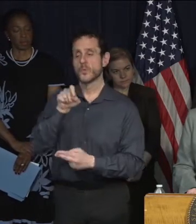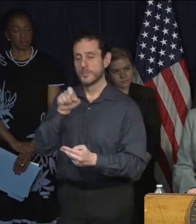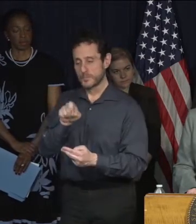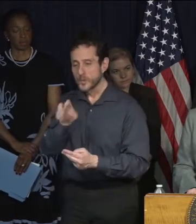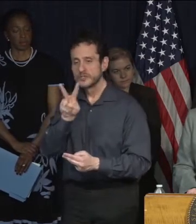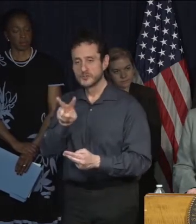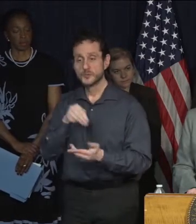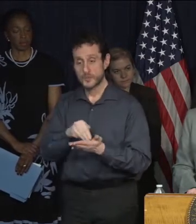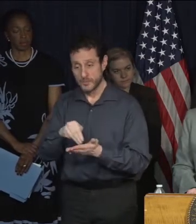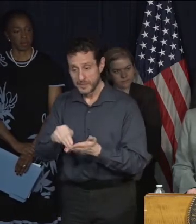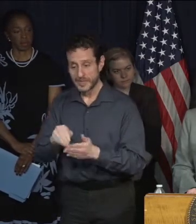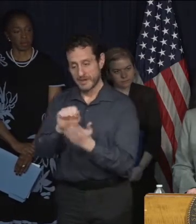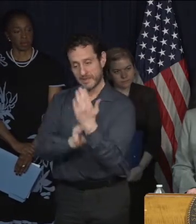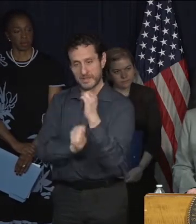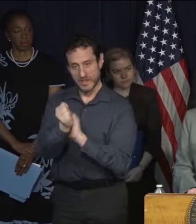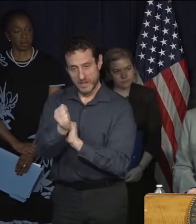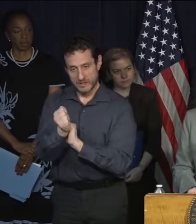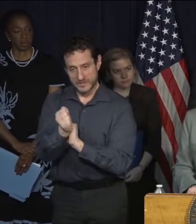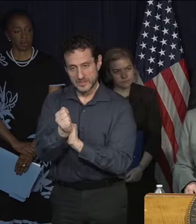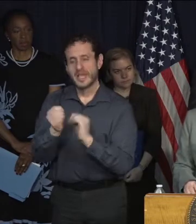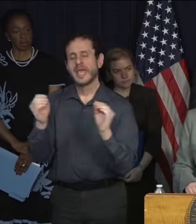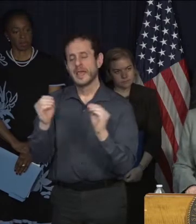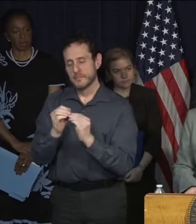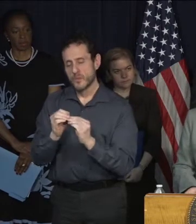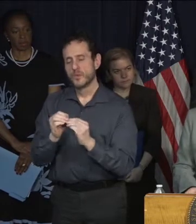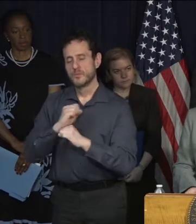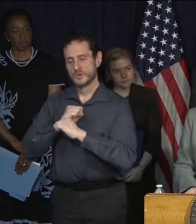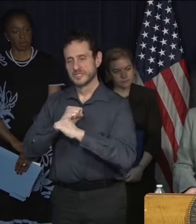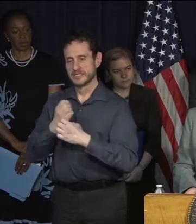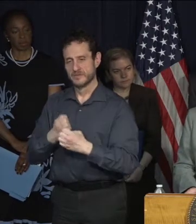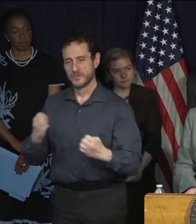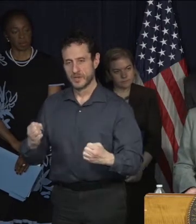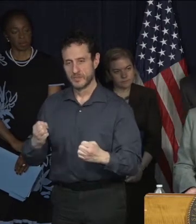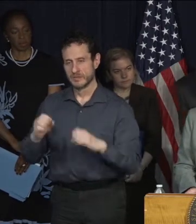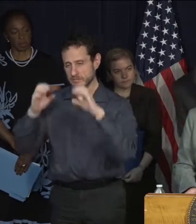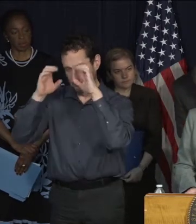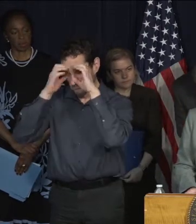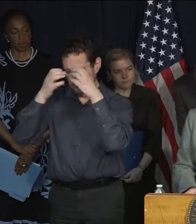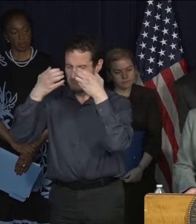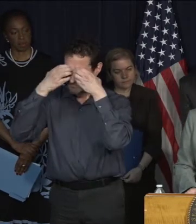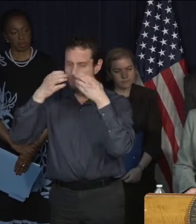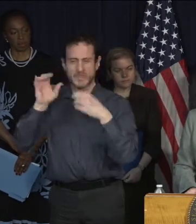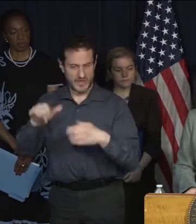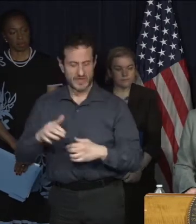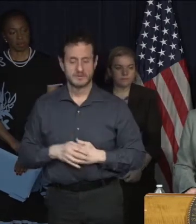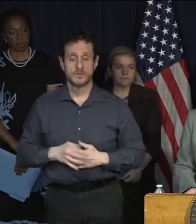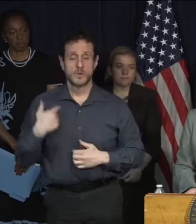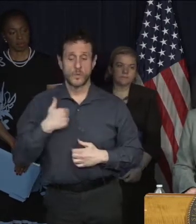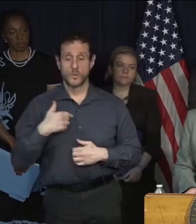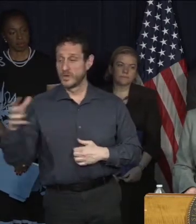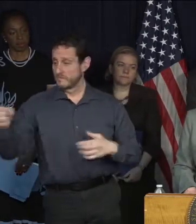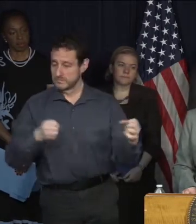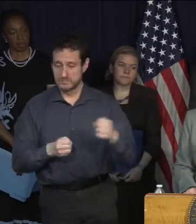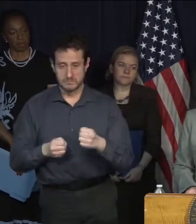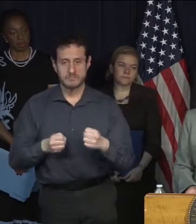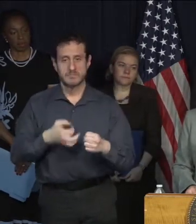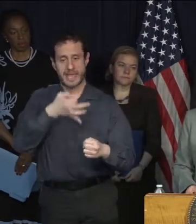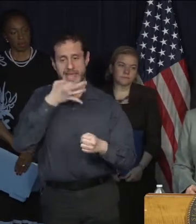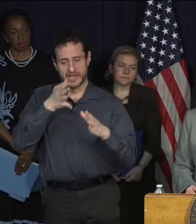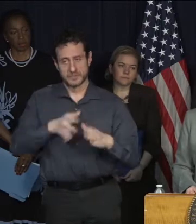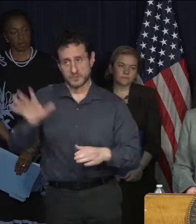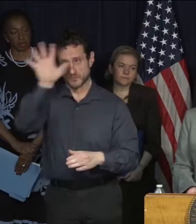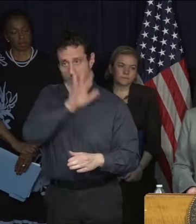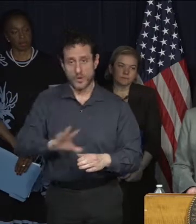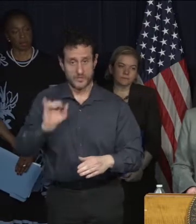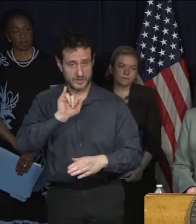and additional personal protective equipment. We have also assembled subject matter experts from throughout the state to focus